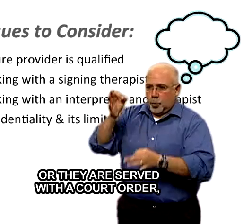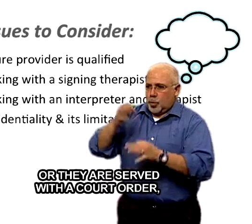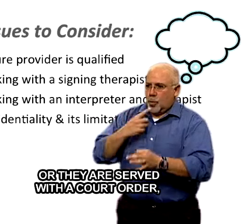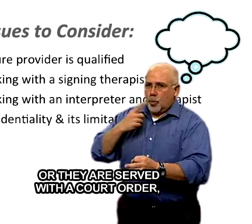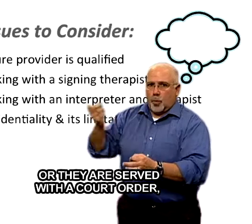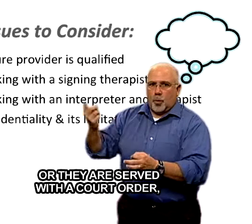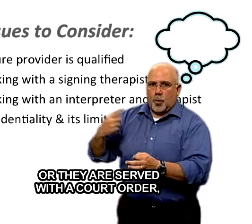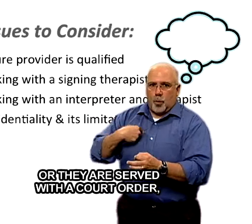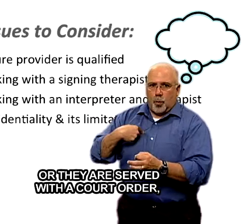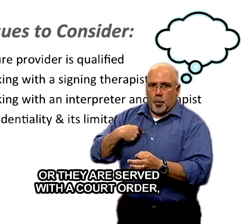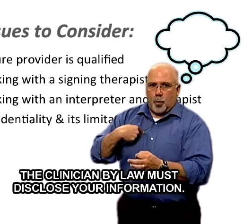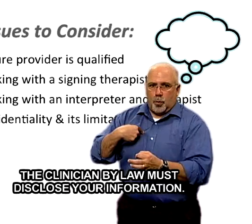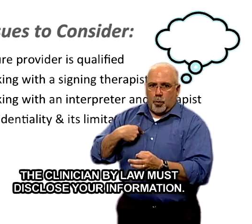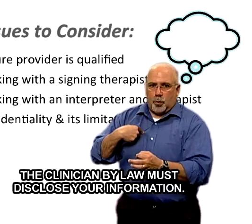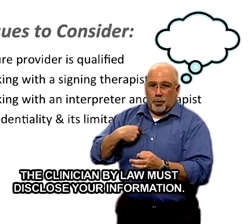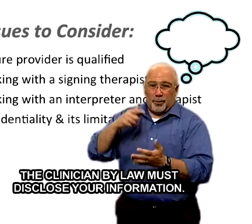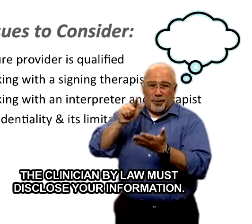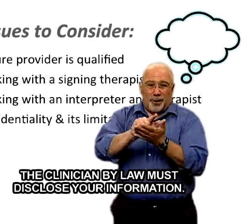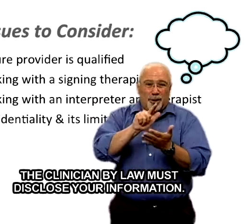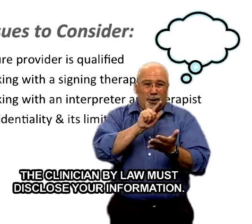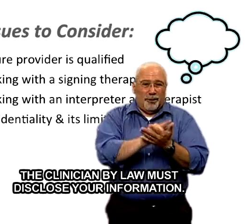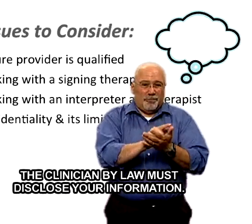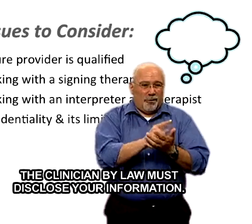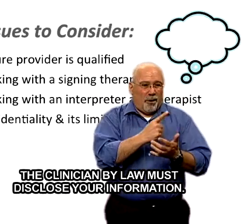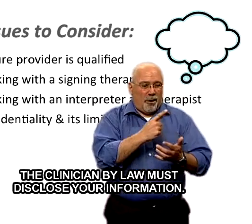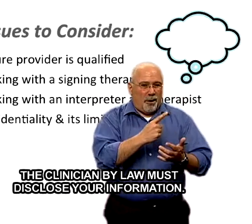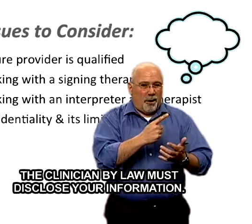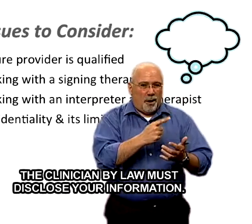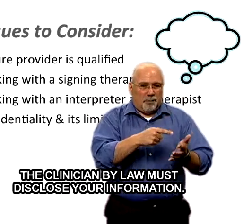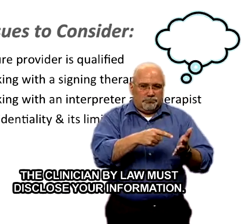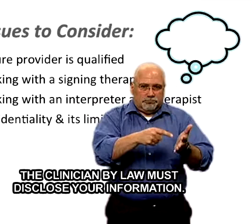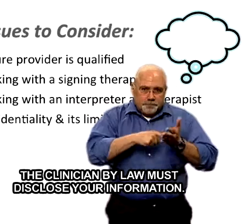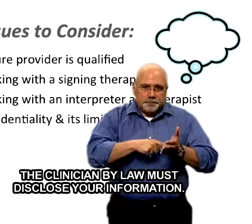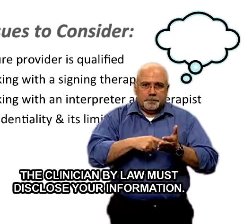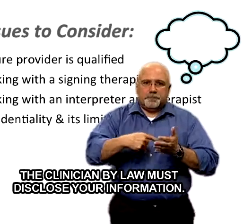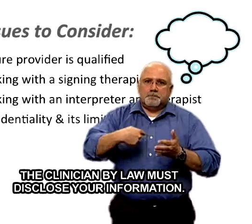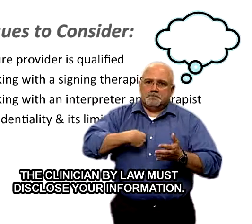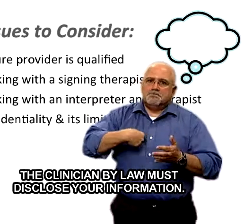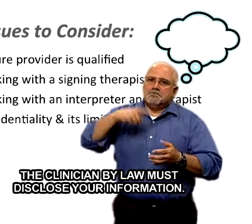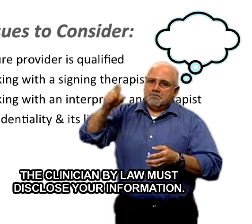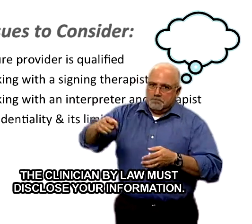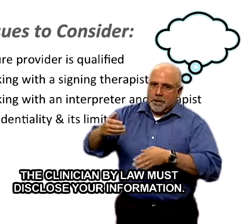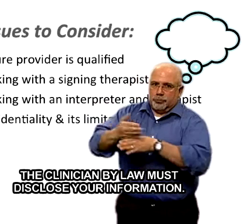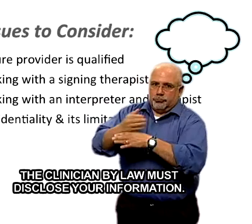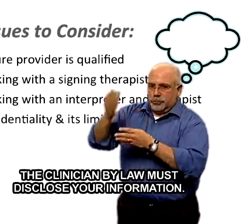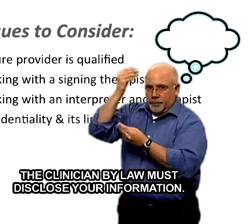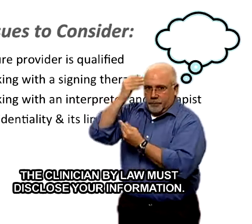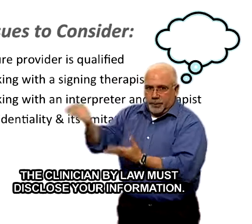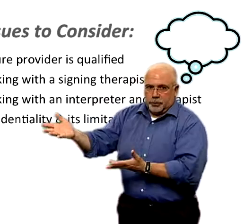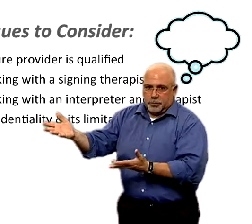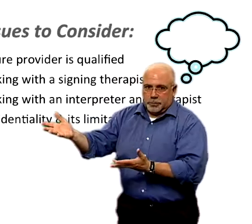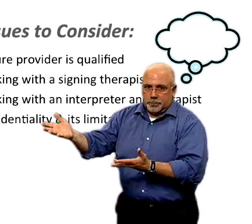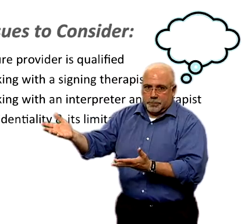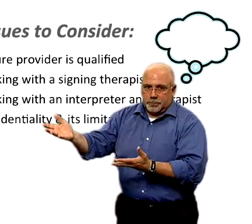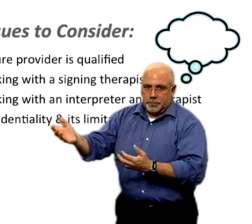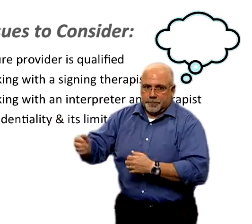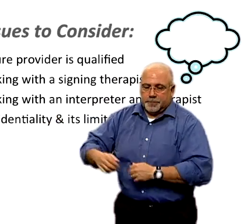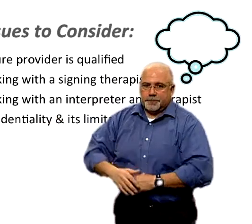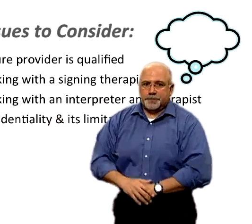court order, the clinician, by law, must disclose your information.